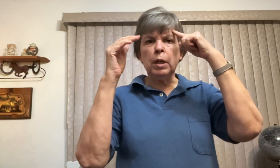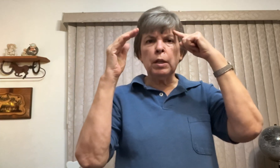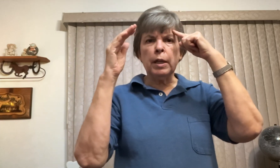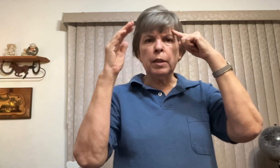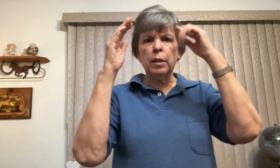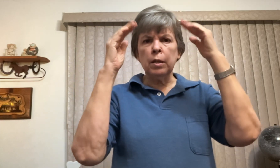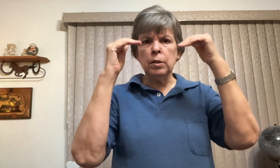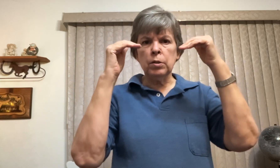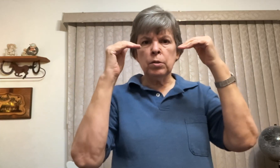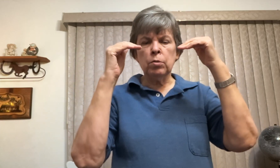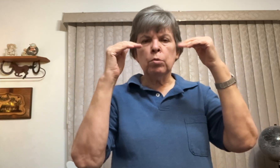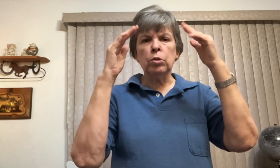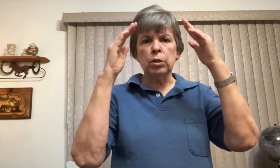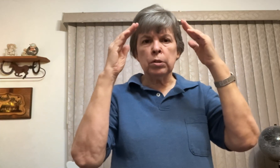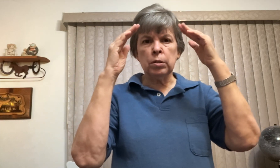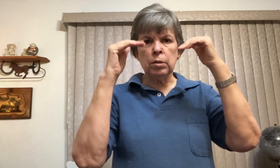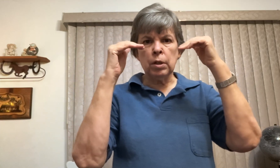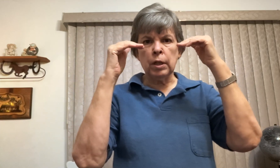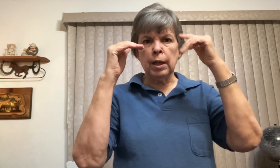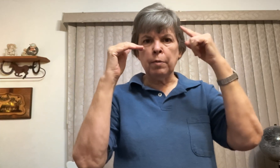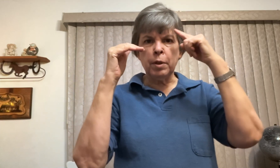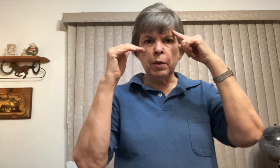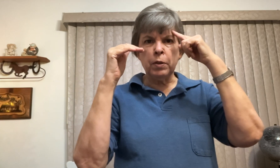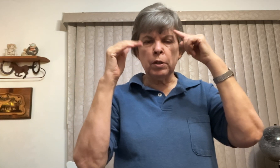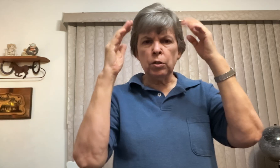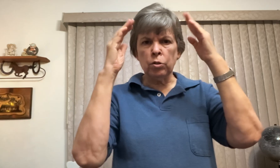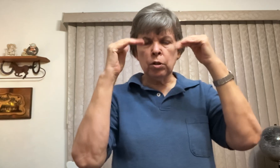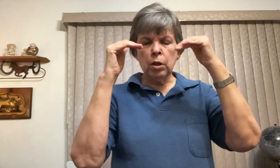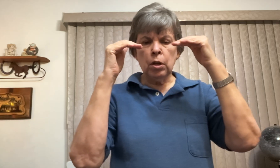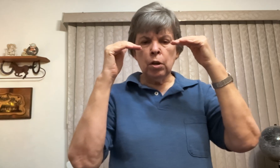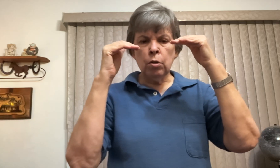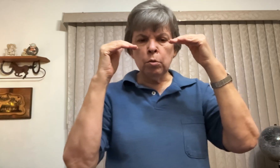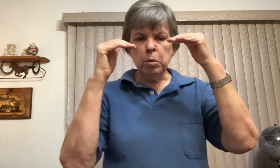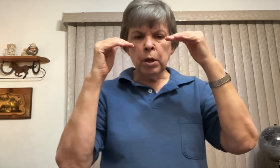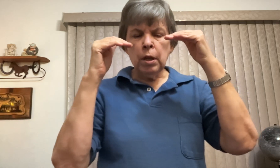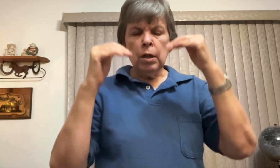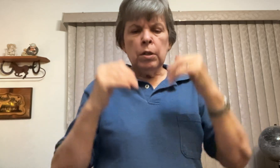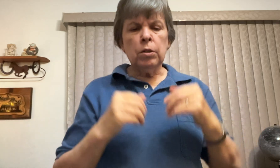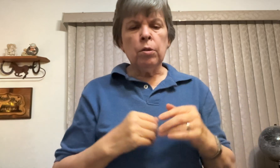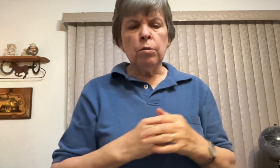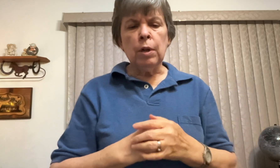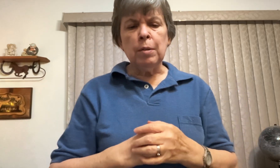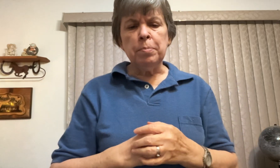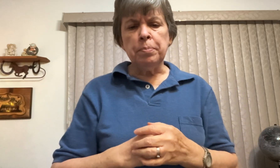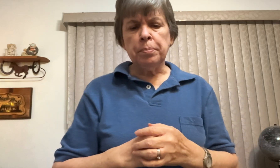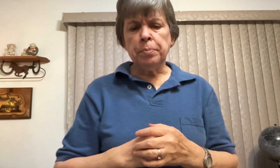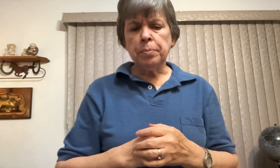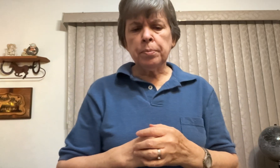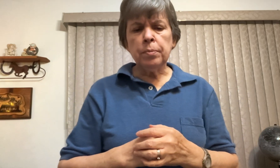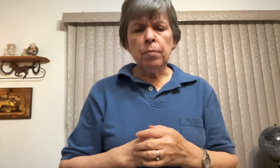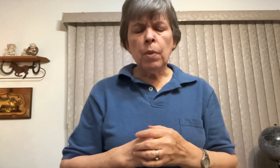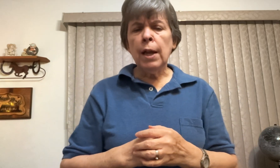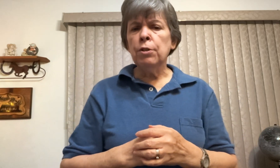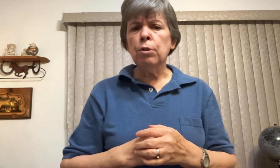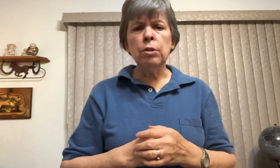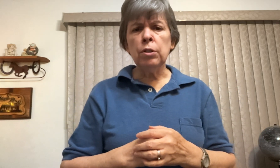like this or just like that without the touch. Hope. So you could just